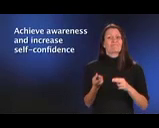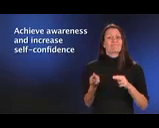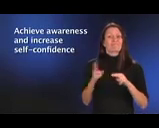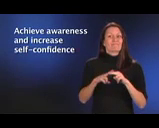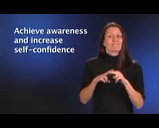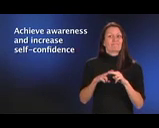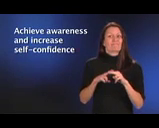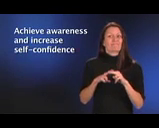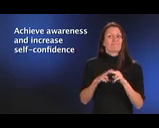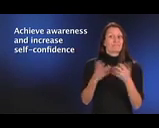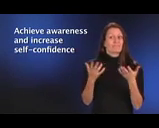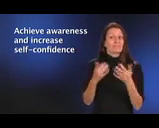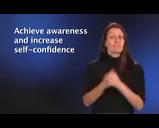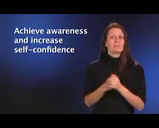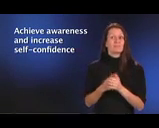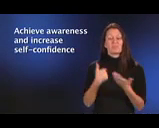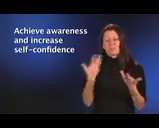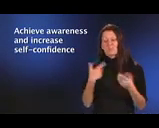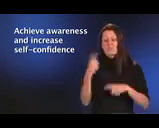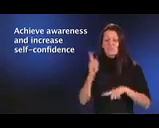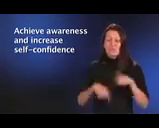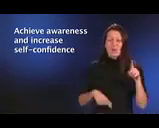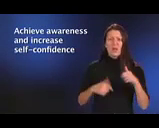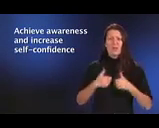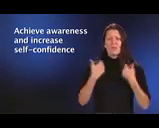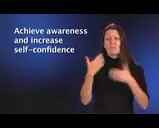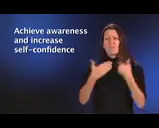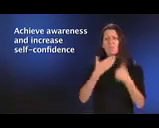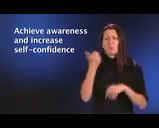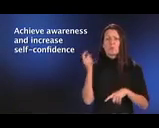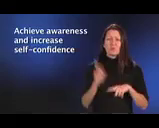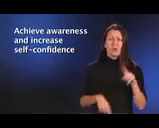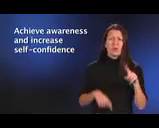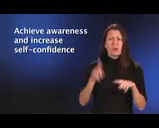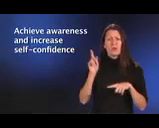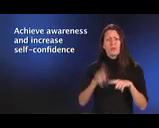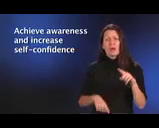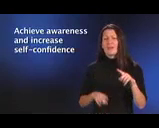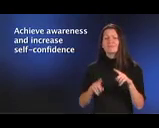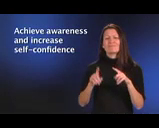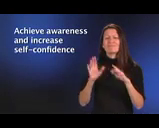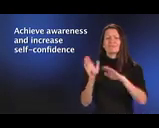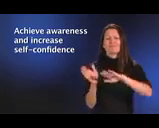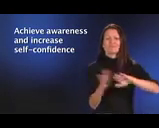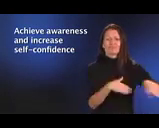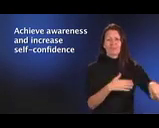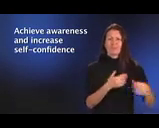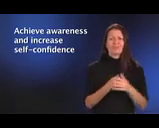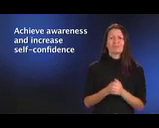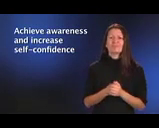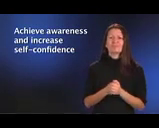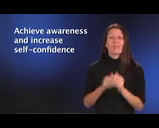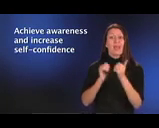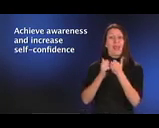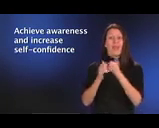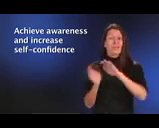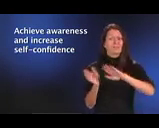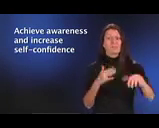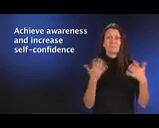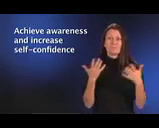self-confidence. They can move away from feeling they can't do anything towards making their lives better.